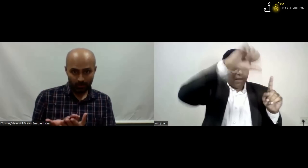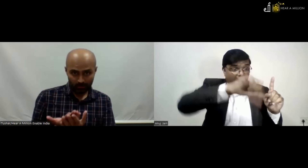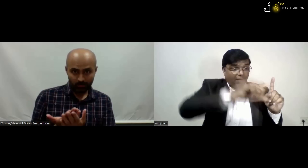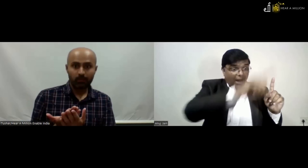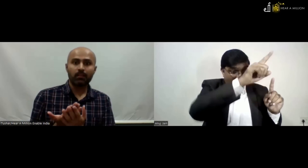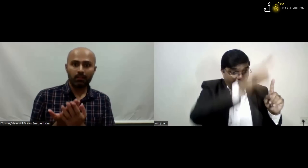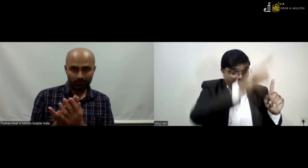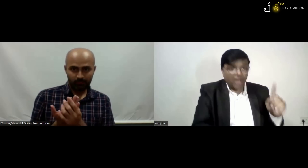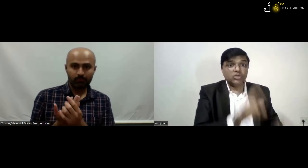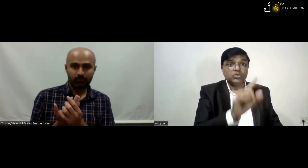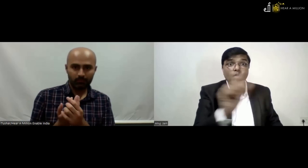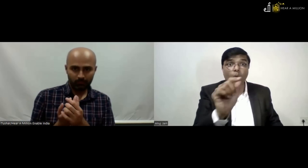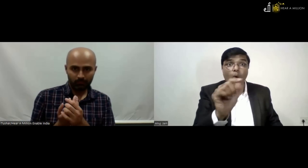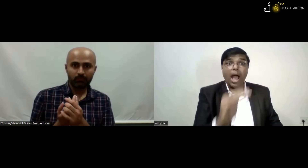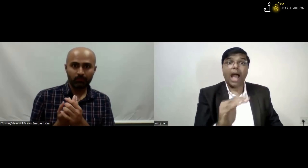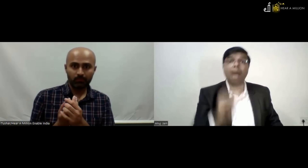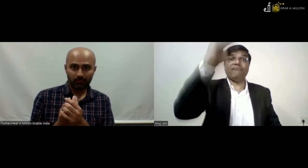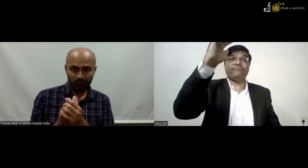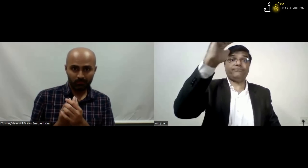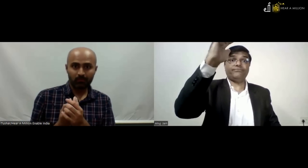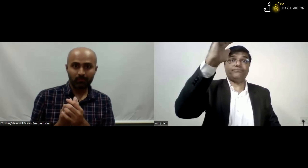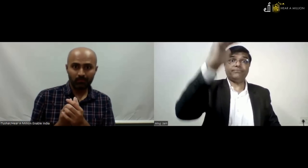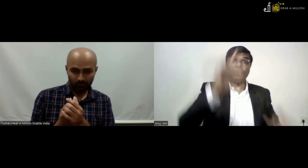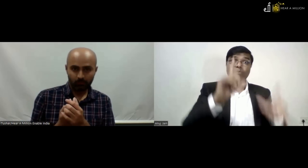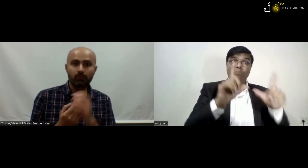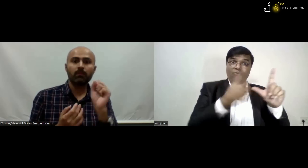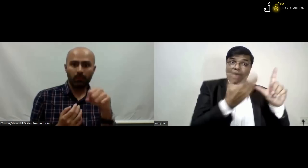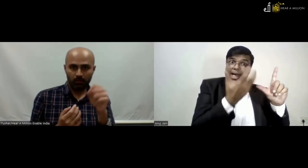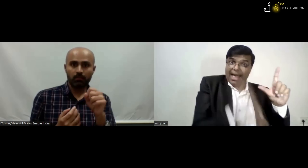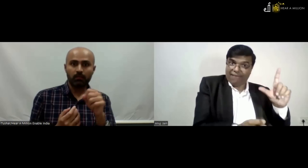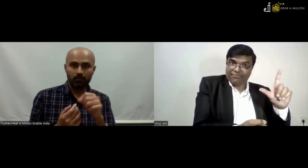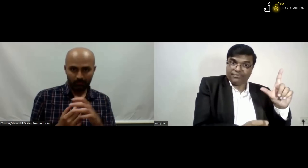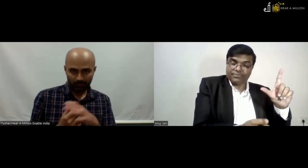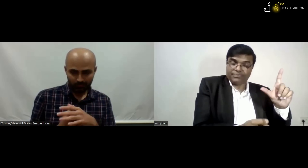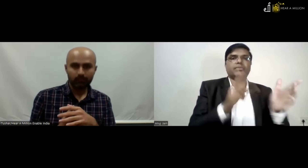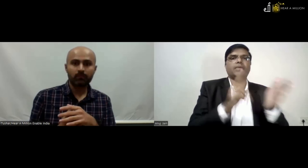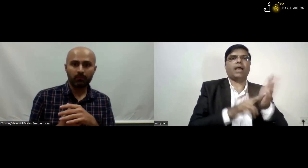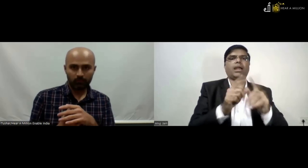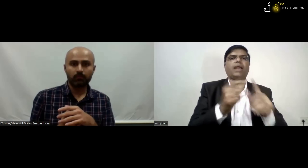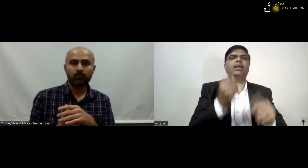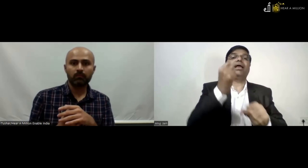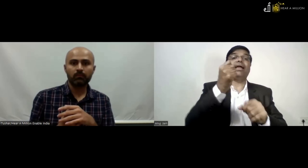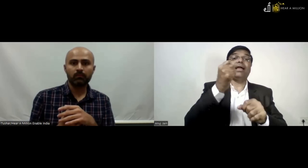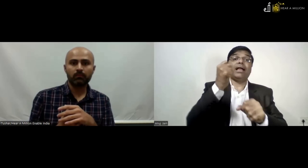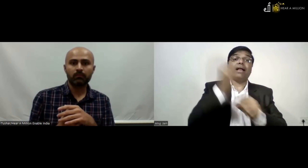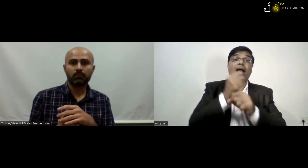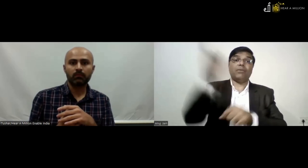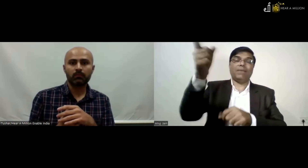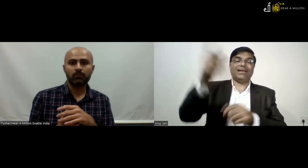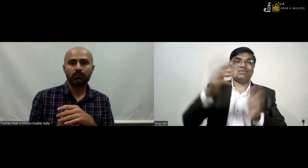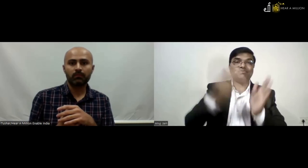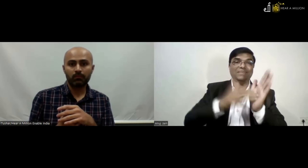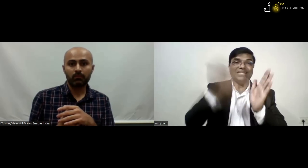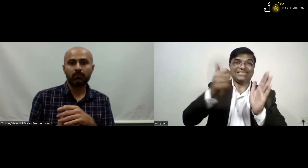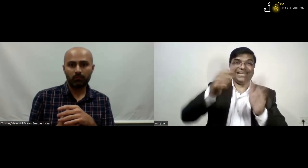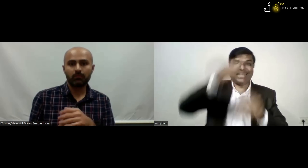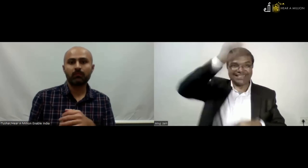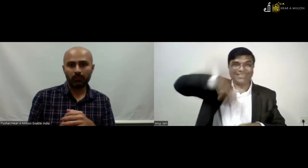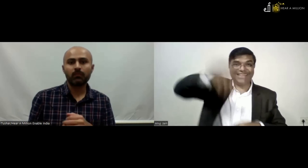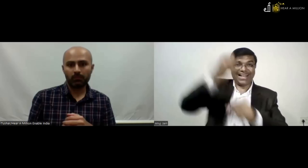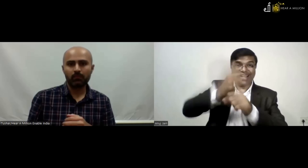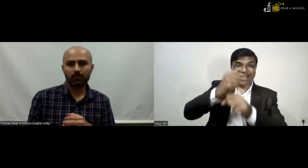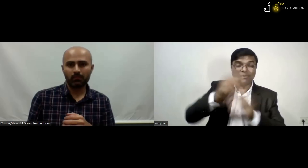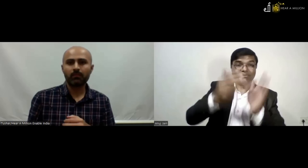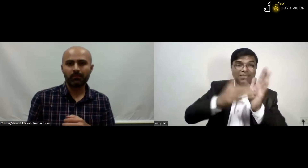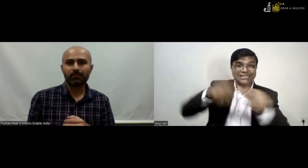licenses, this complaints are proof that they are facing problem. At least more than 100 complaints if we receive, the National Association of